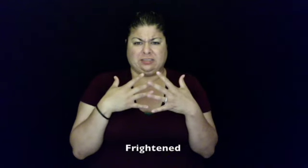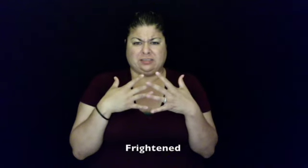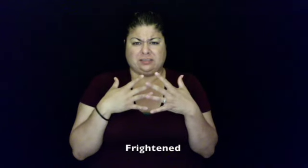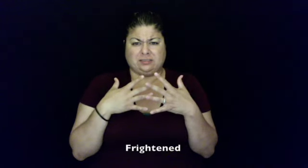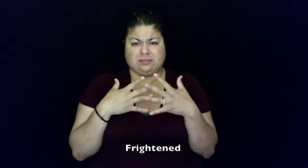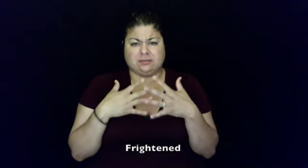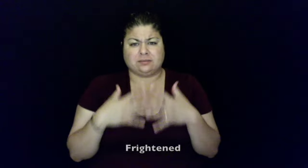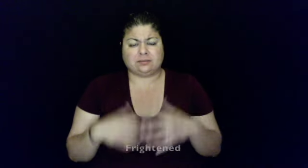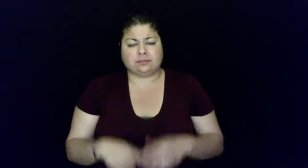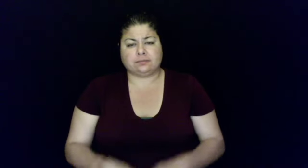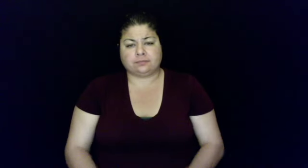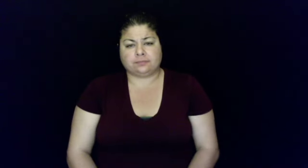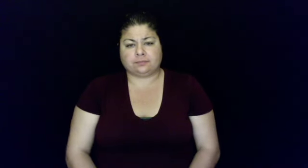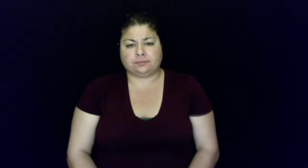Frightened.